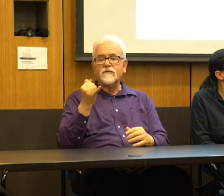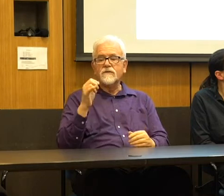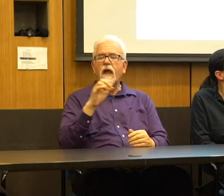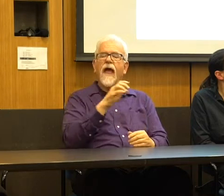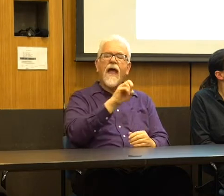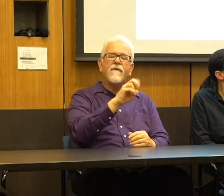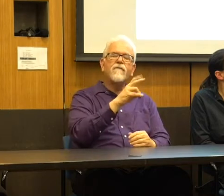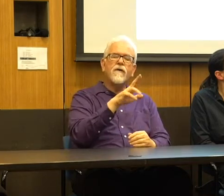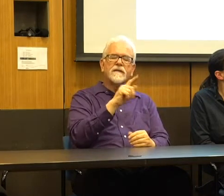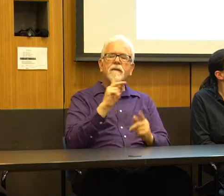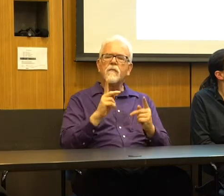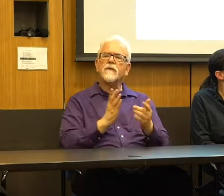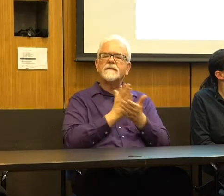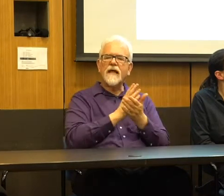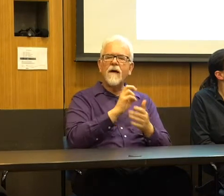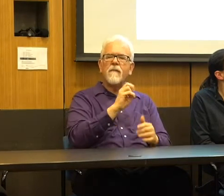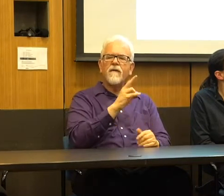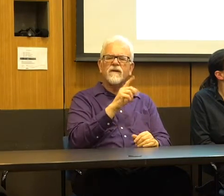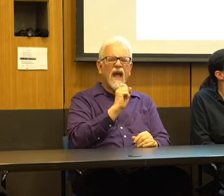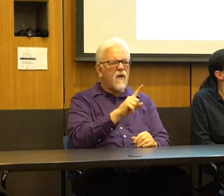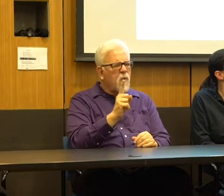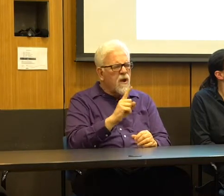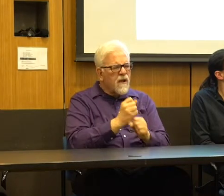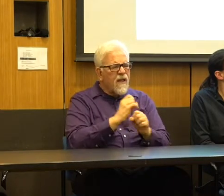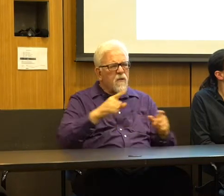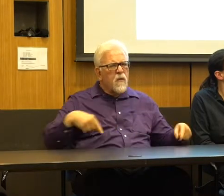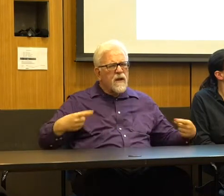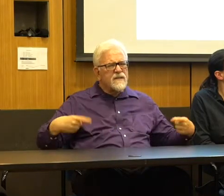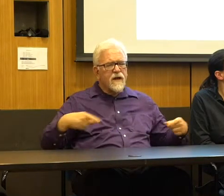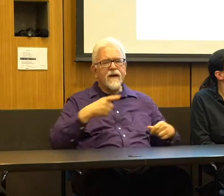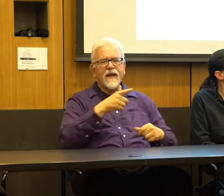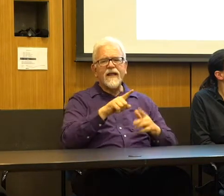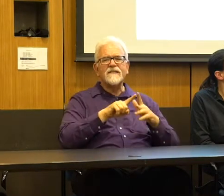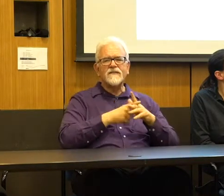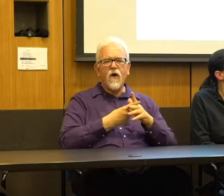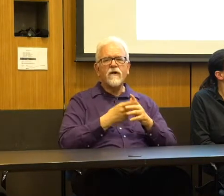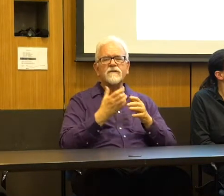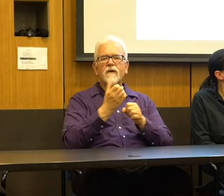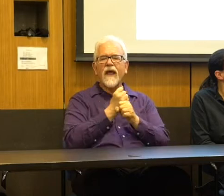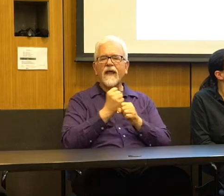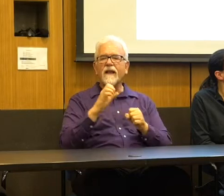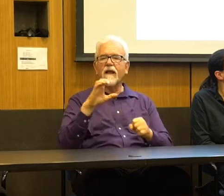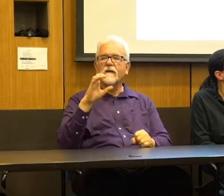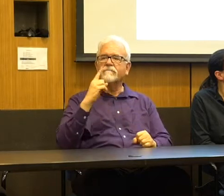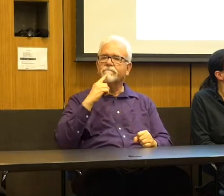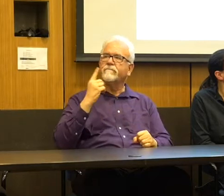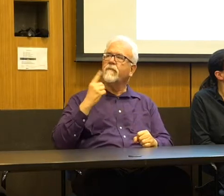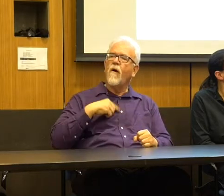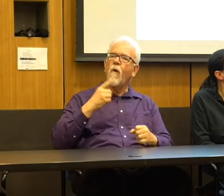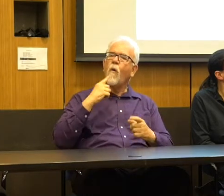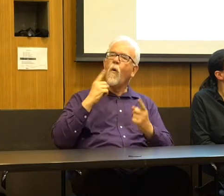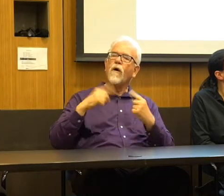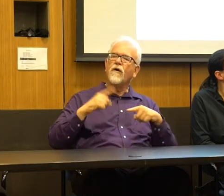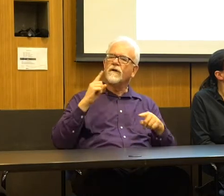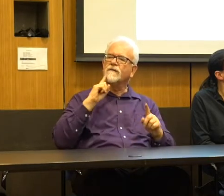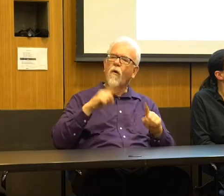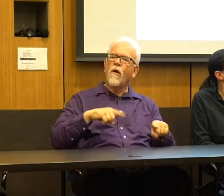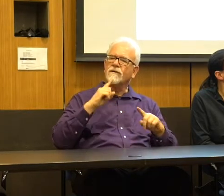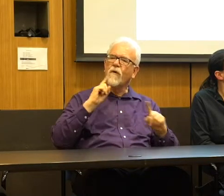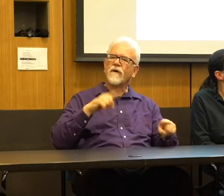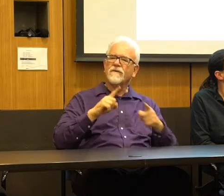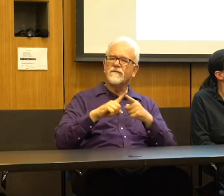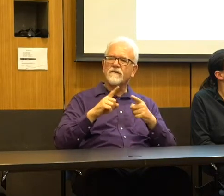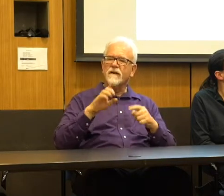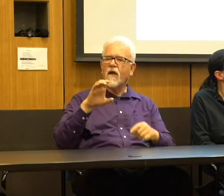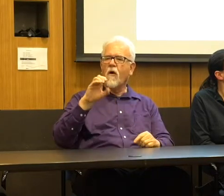Everest, and would ask him where he got the wheelchair, and he starts to get commissions to make this. In fact, it starts to take over his whole business